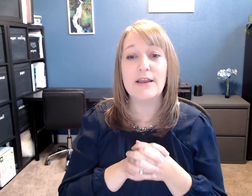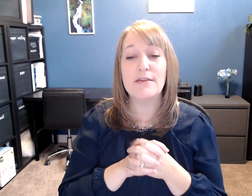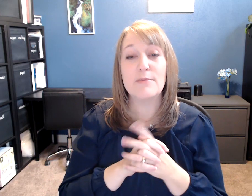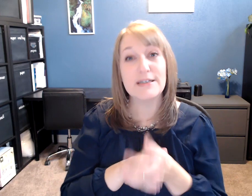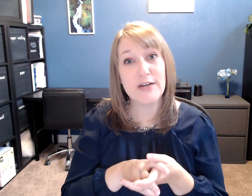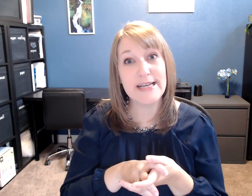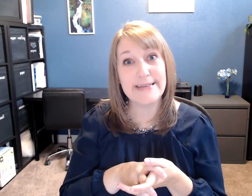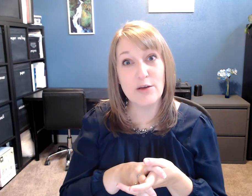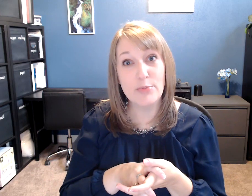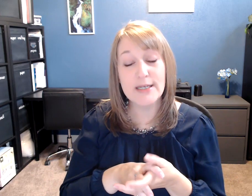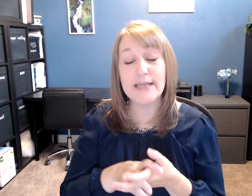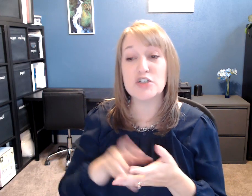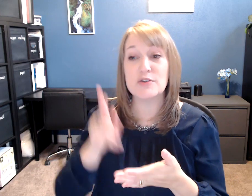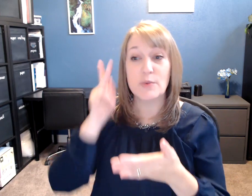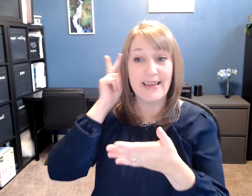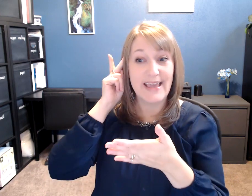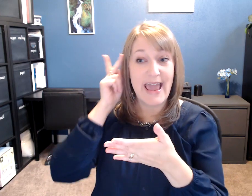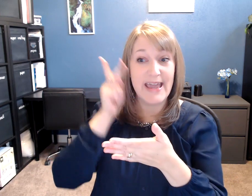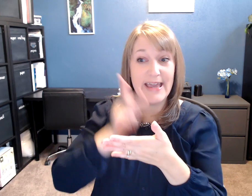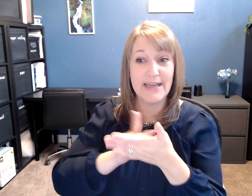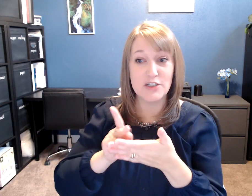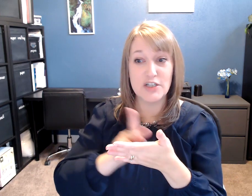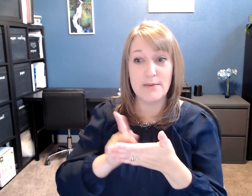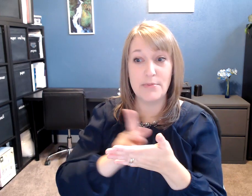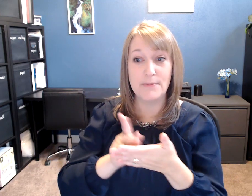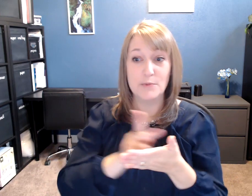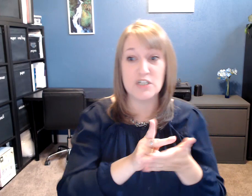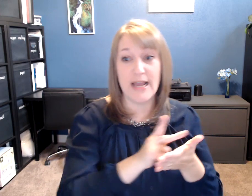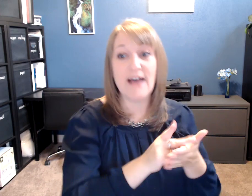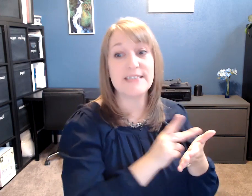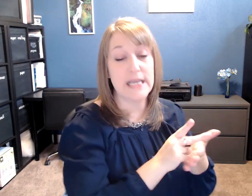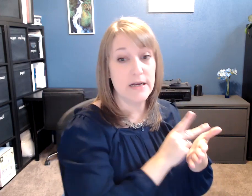In the Master ASL book, it shows it with a K hand shape, which I have seen